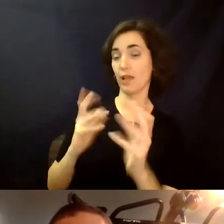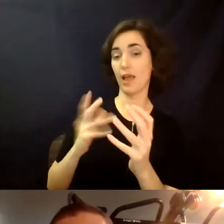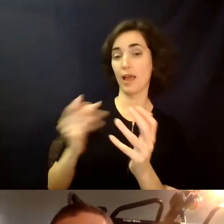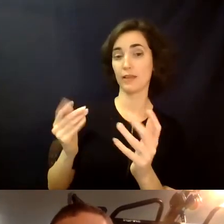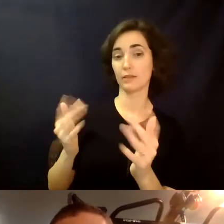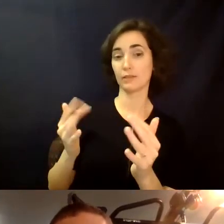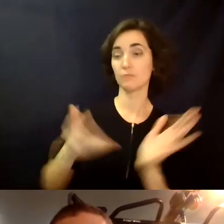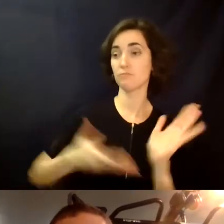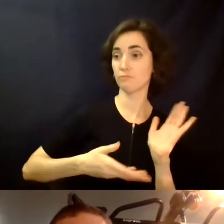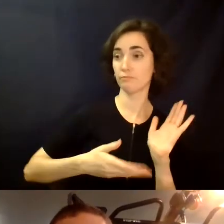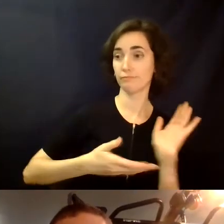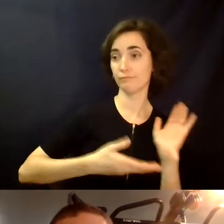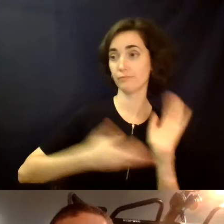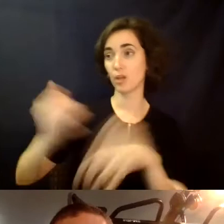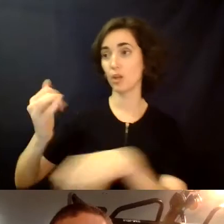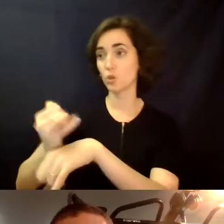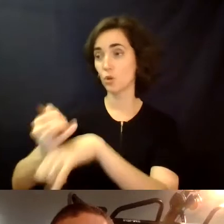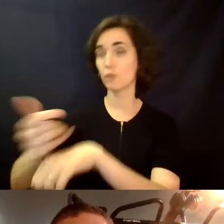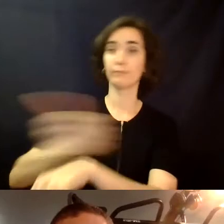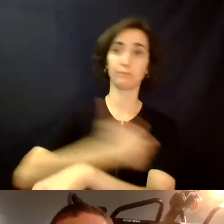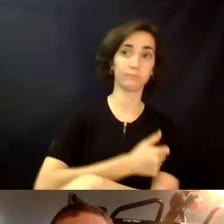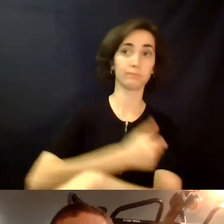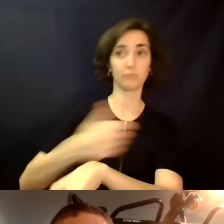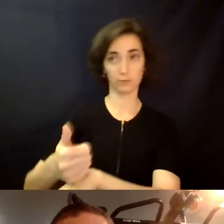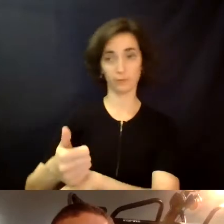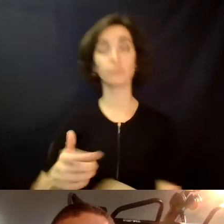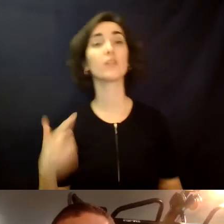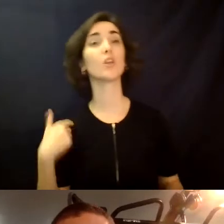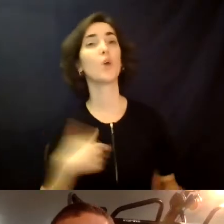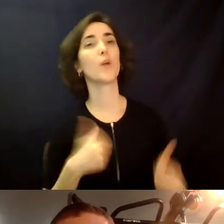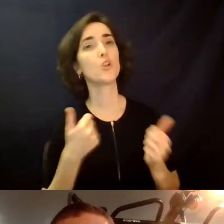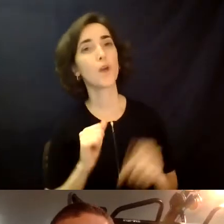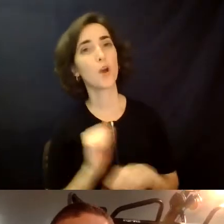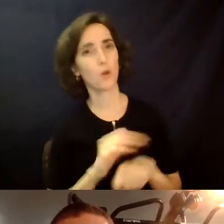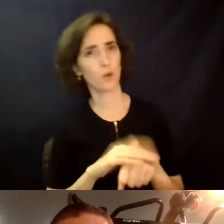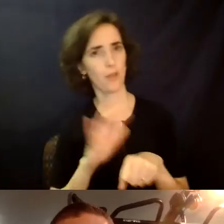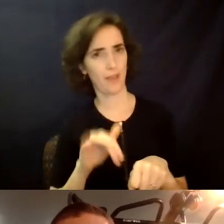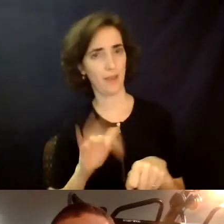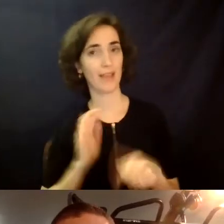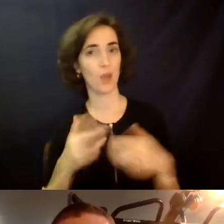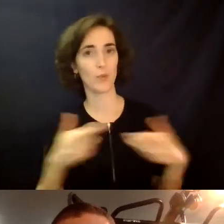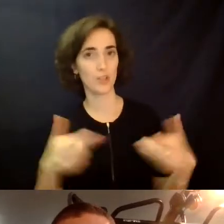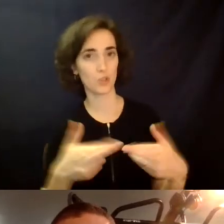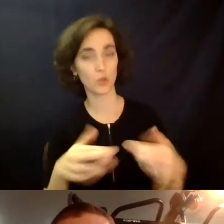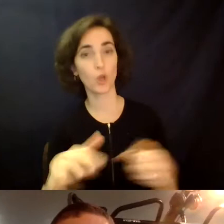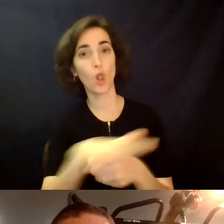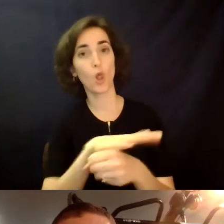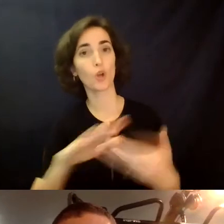bring you to and from campus. We're trying to work on this in our region with our local community technical